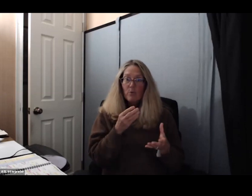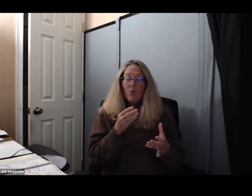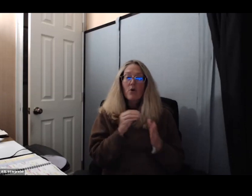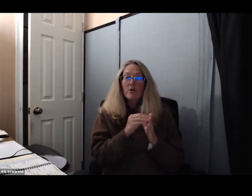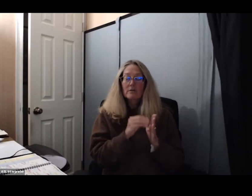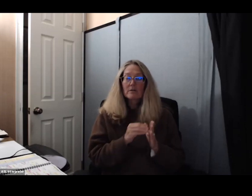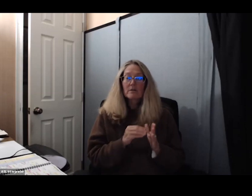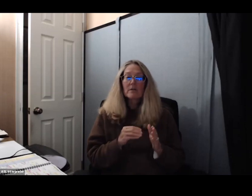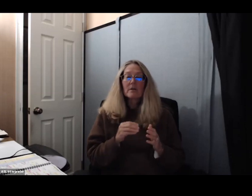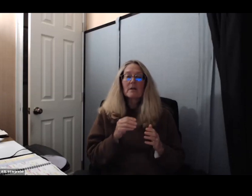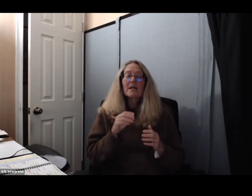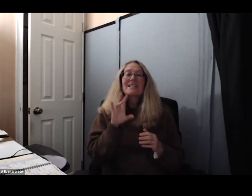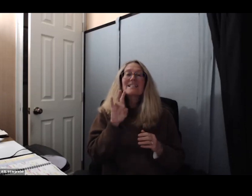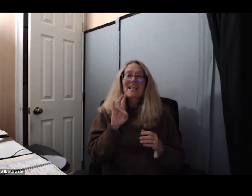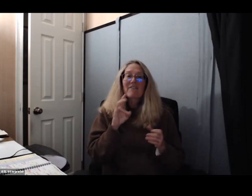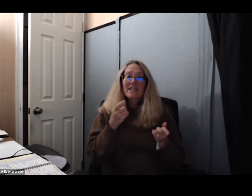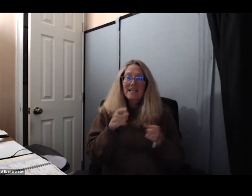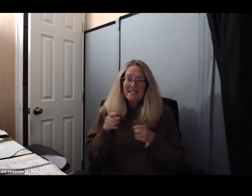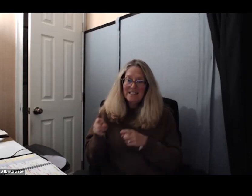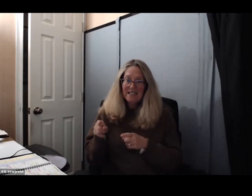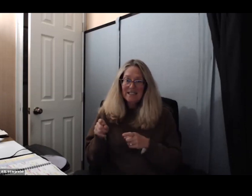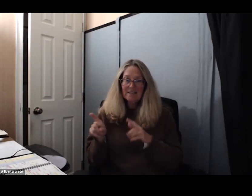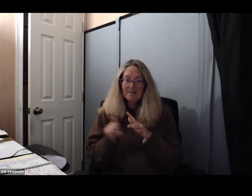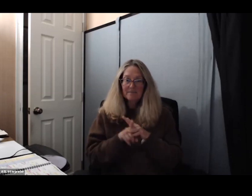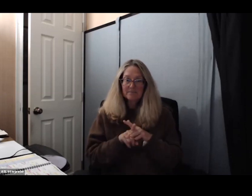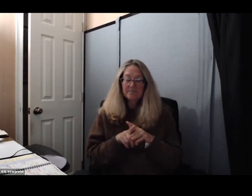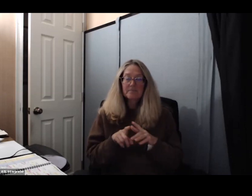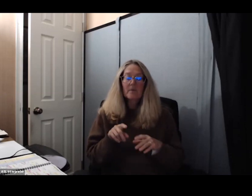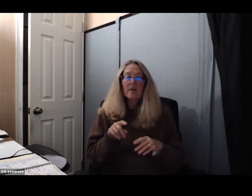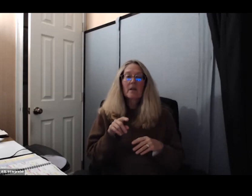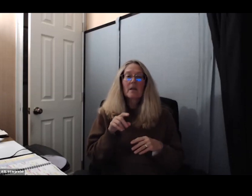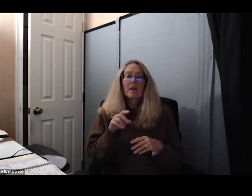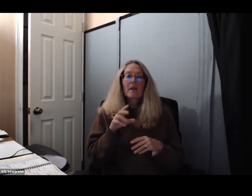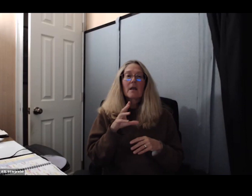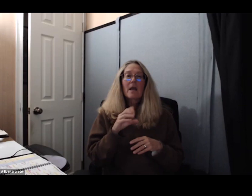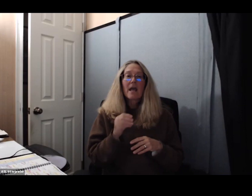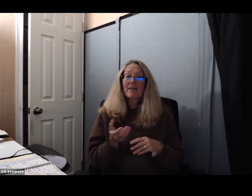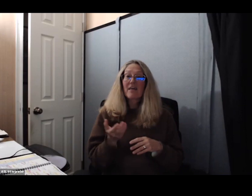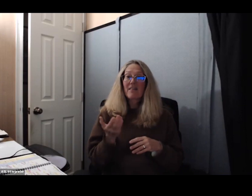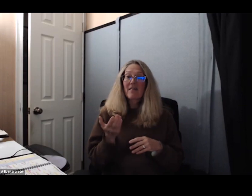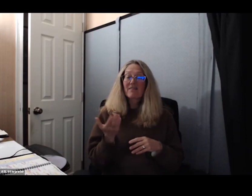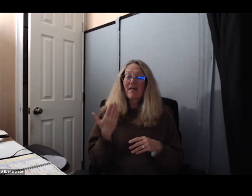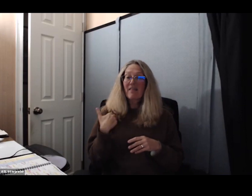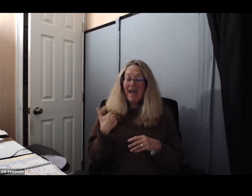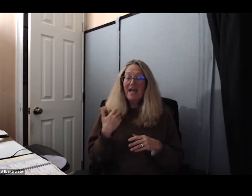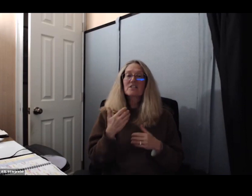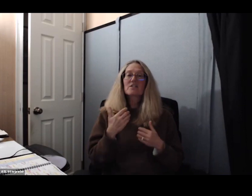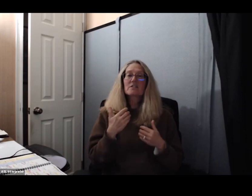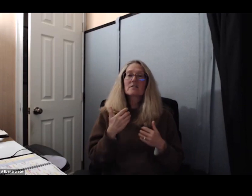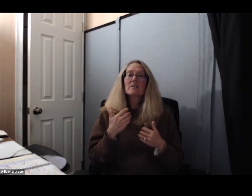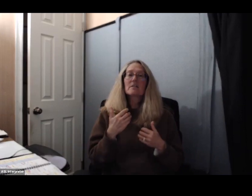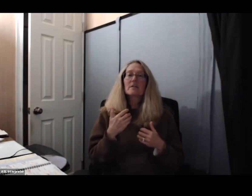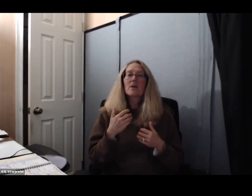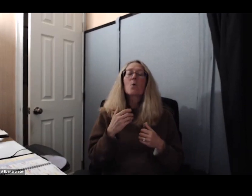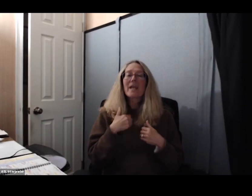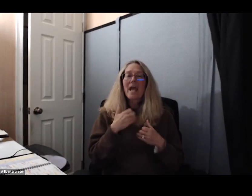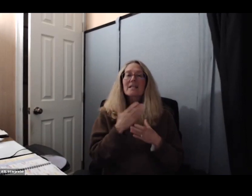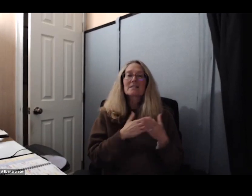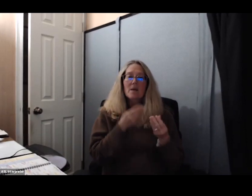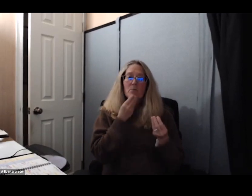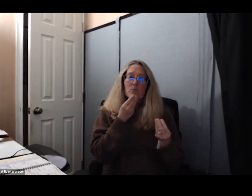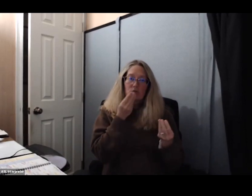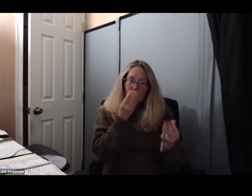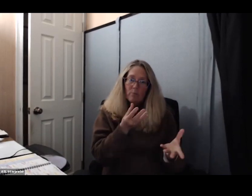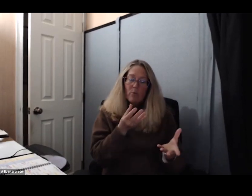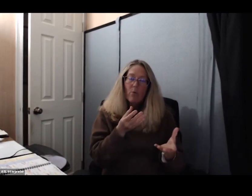an influx. We've had 7 incidents, so in this last tick we did have some to report. We'll talk about what those look like.